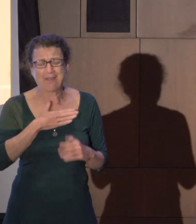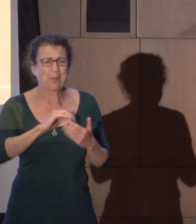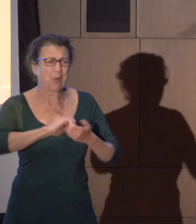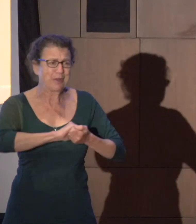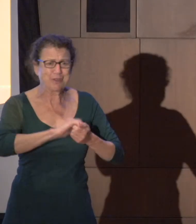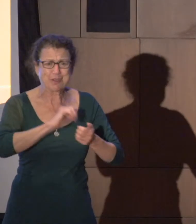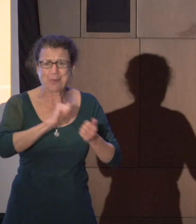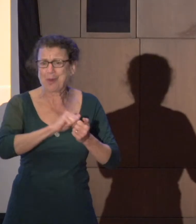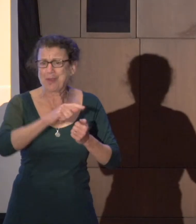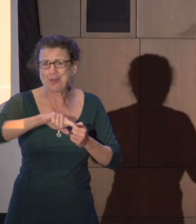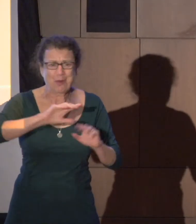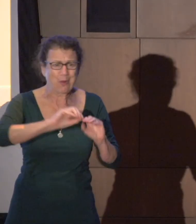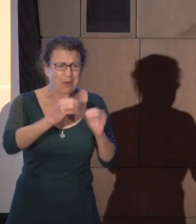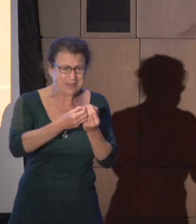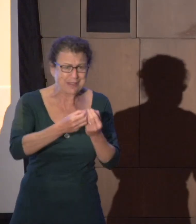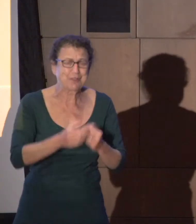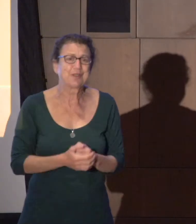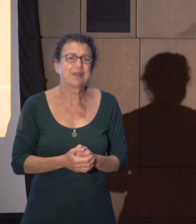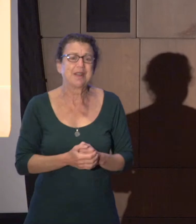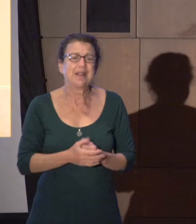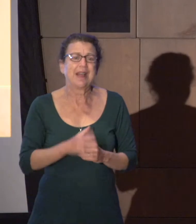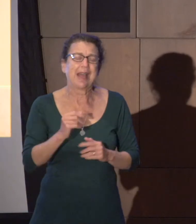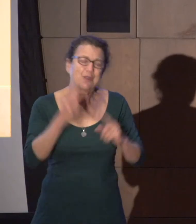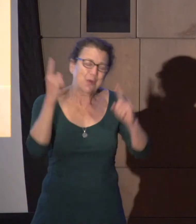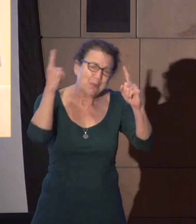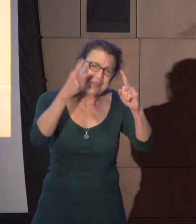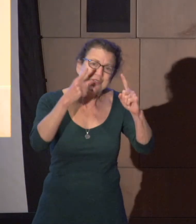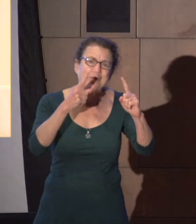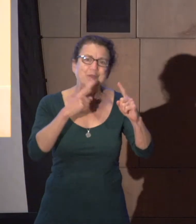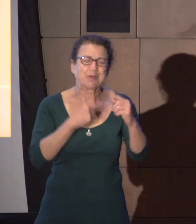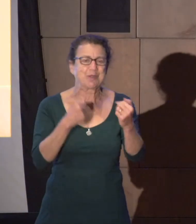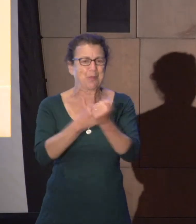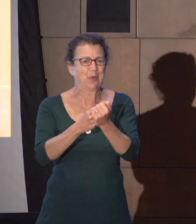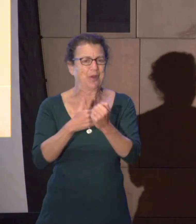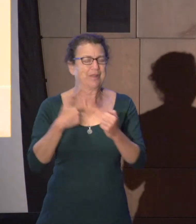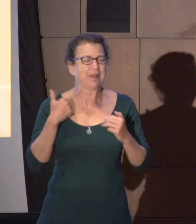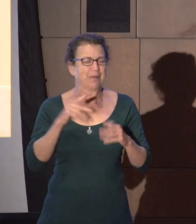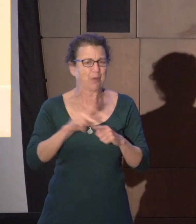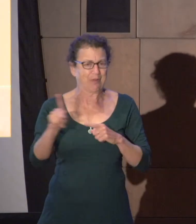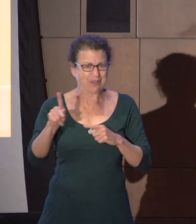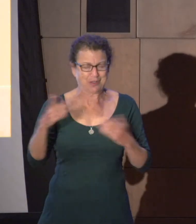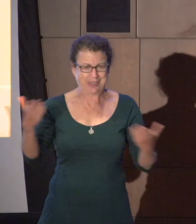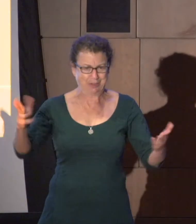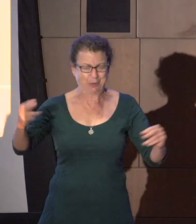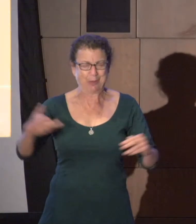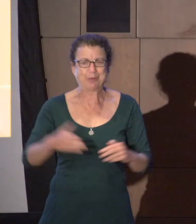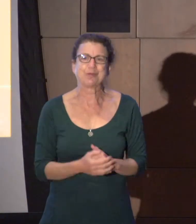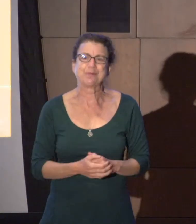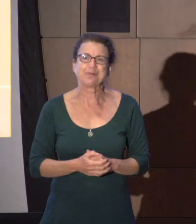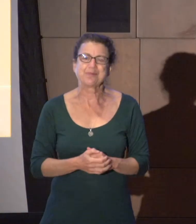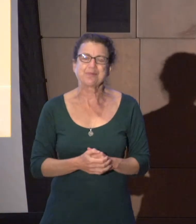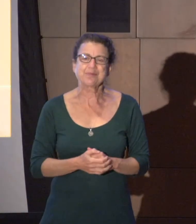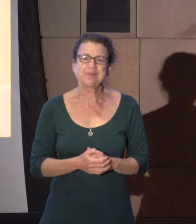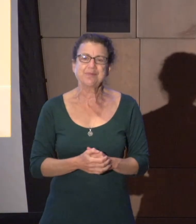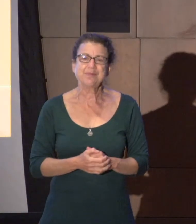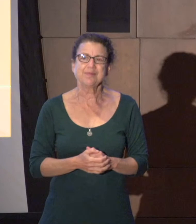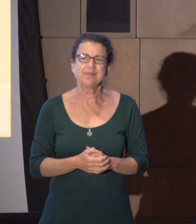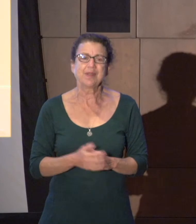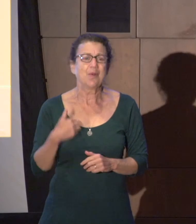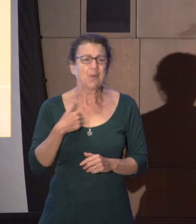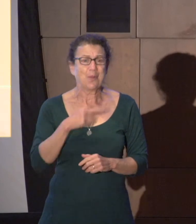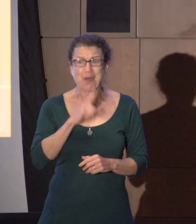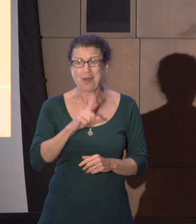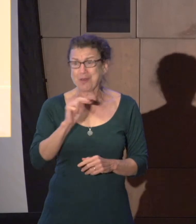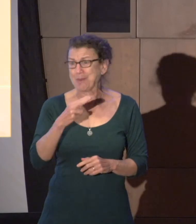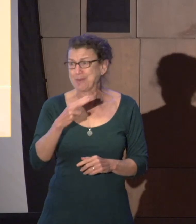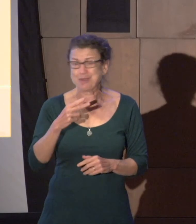partnership with your organization and your mission to support young professionals in New Hampshire. We are New